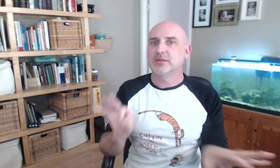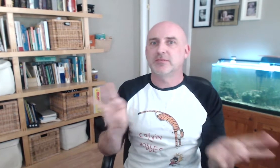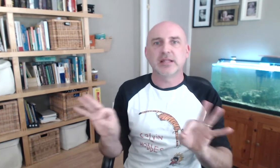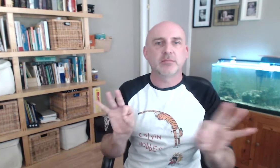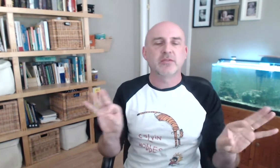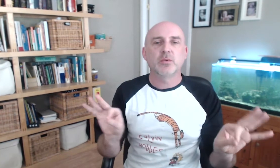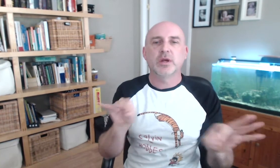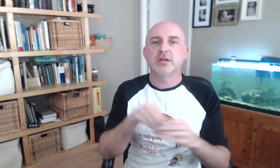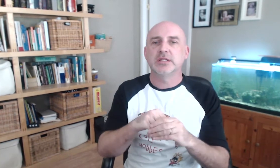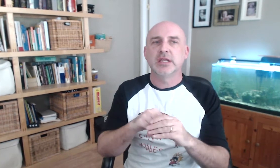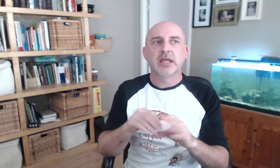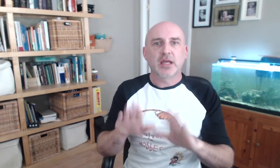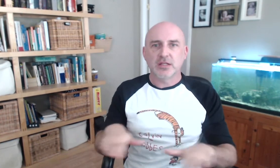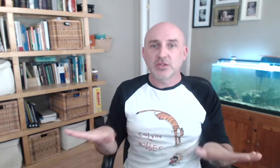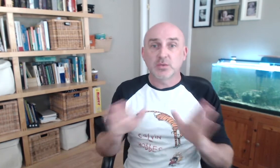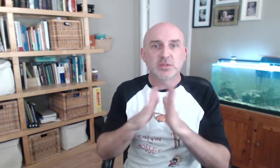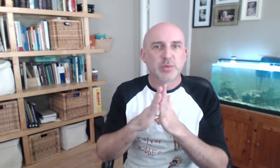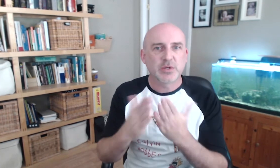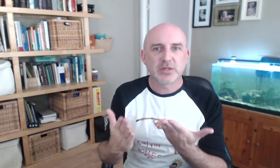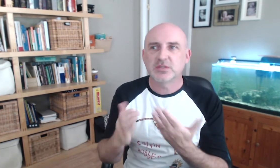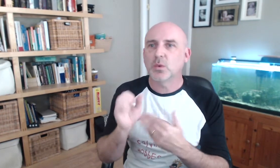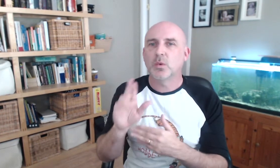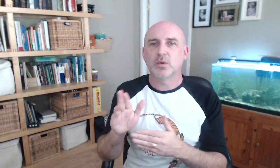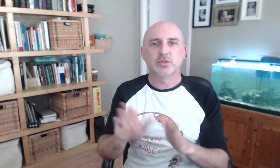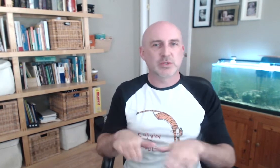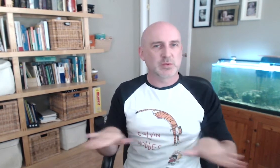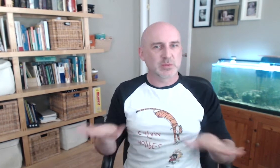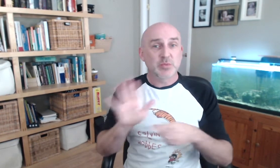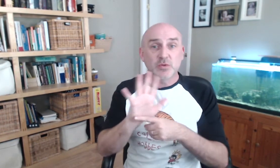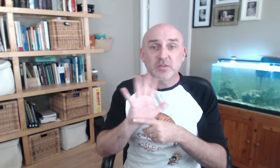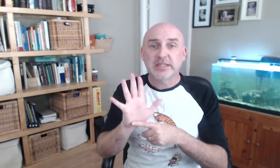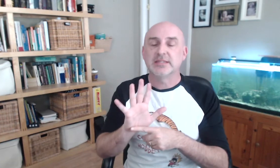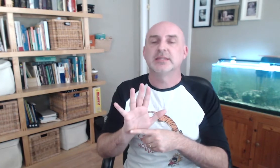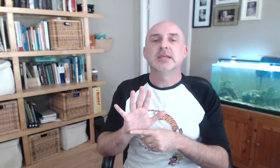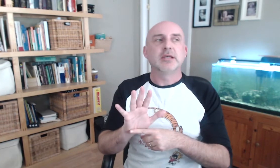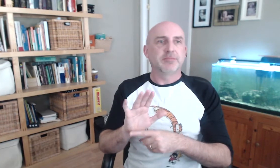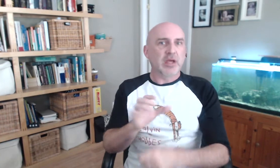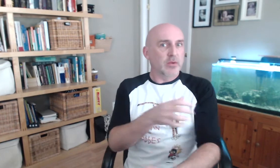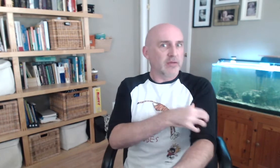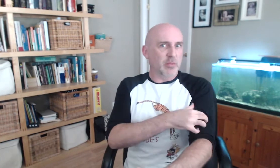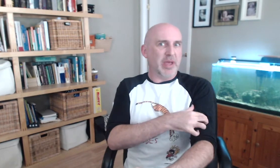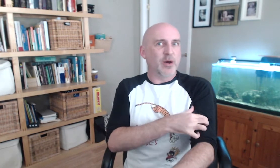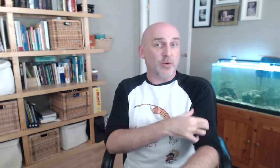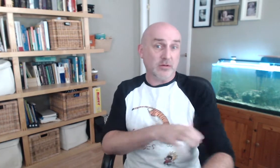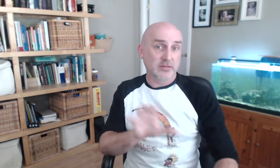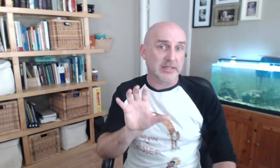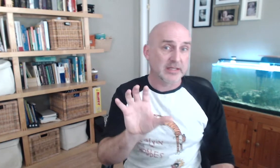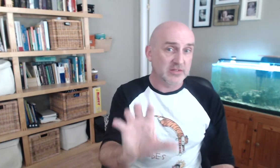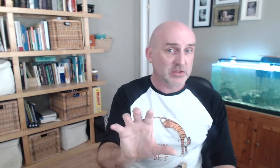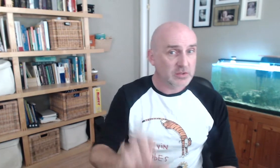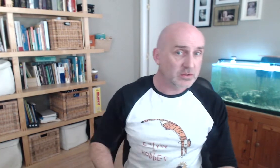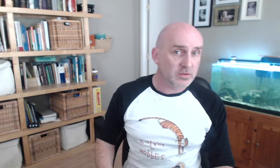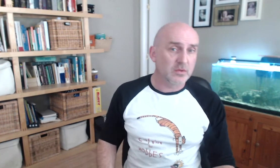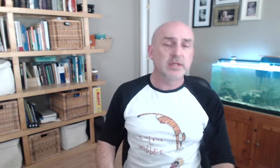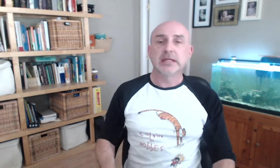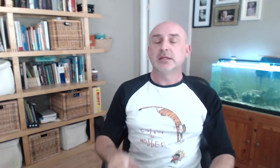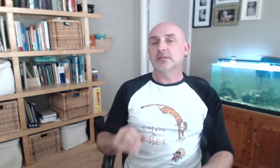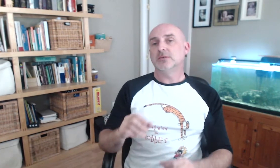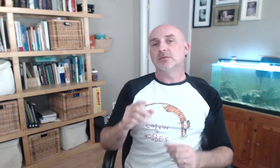find them everywhere in children's books or children's movies. Now you have the power, I give it to you, to